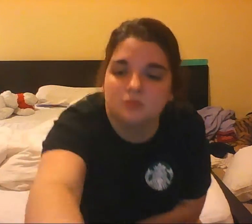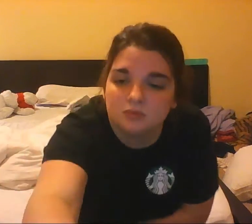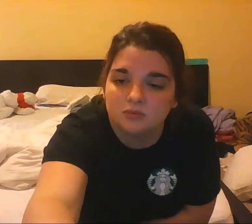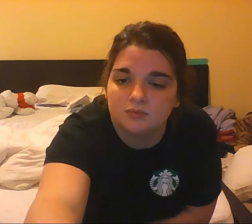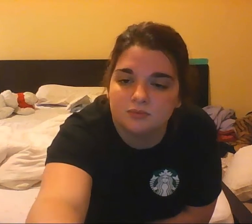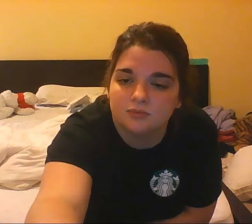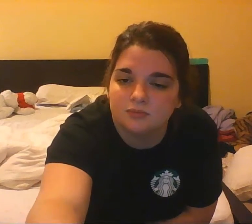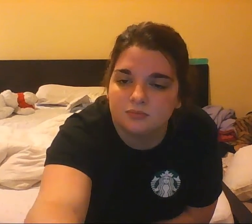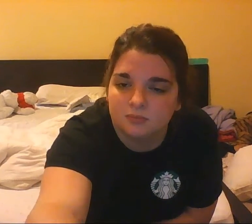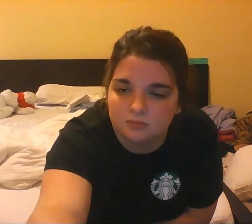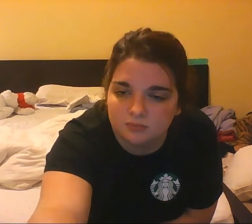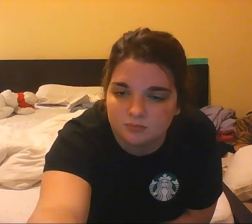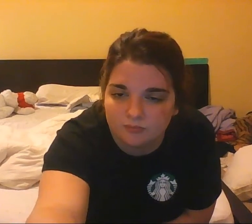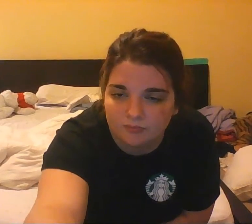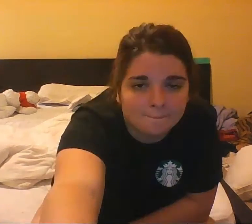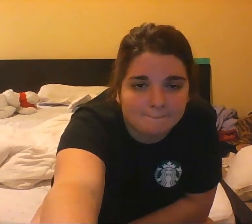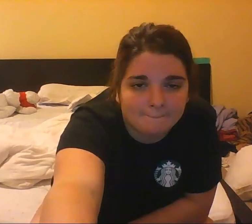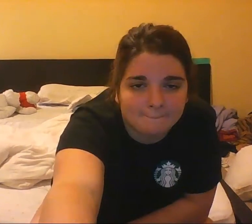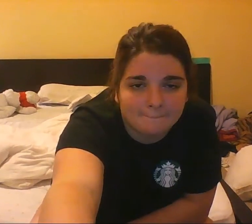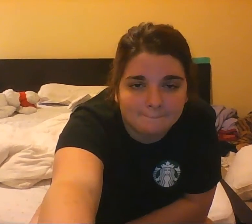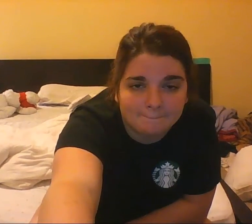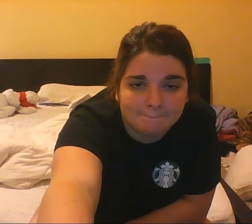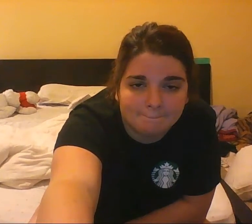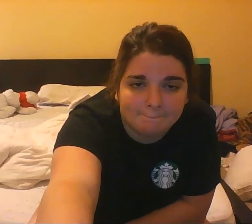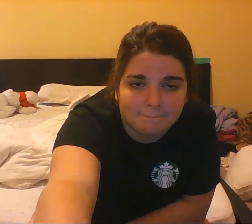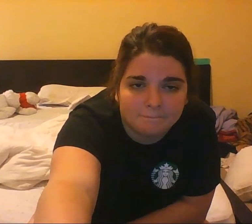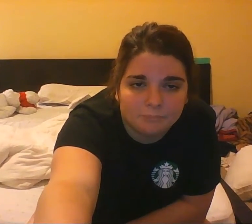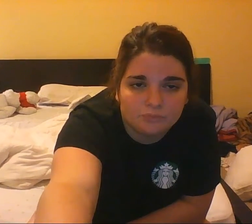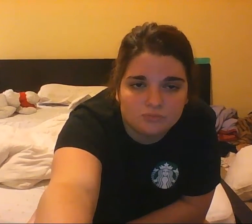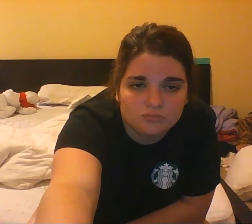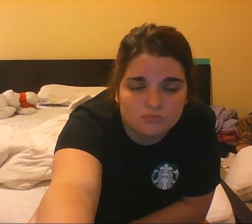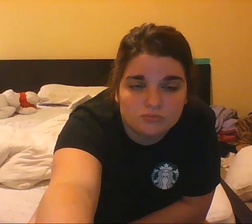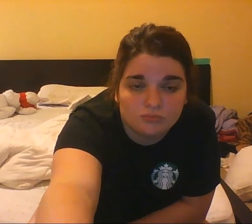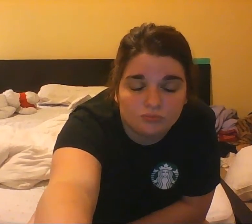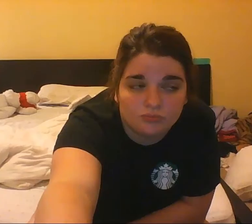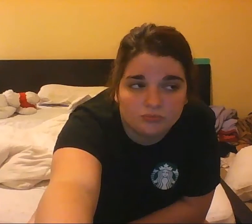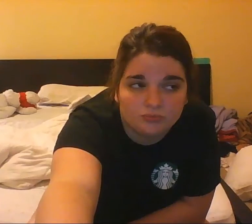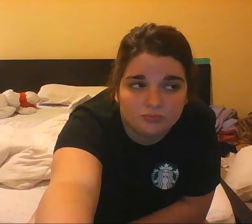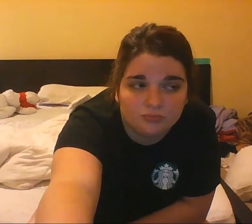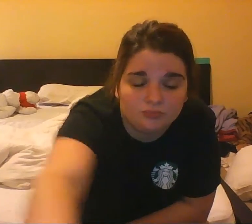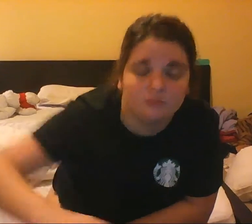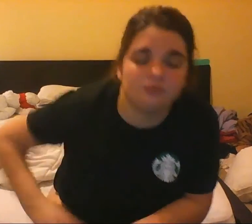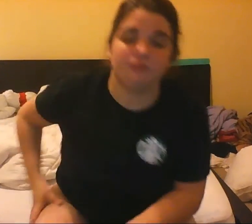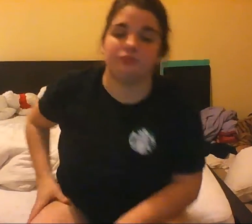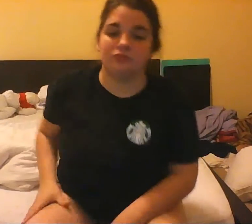And eventually, they fall in love. Who's an author, and he goes through all of